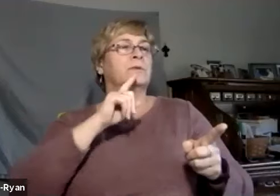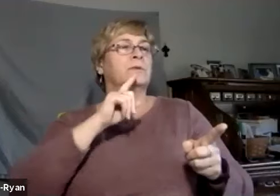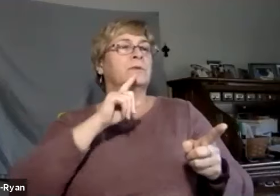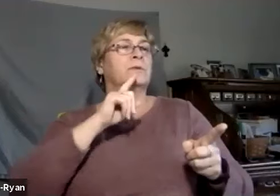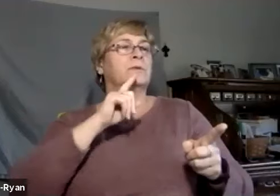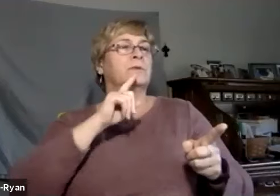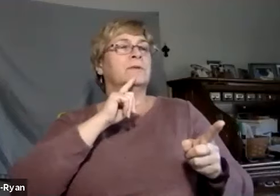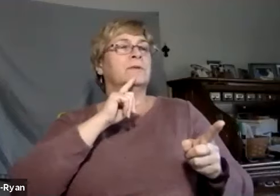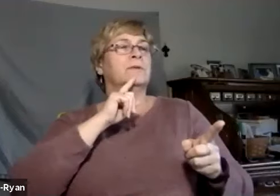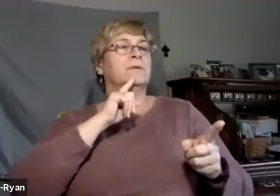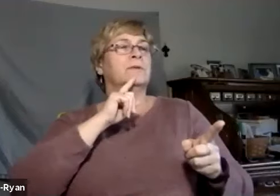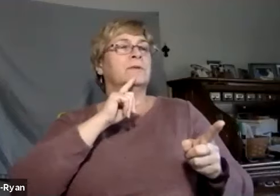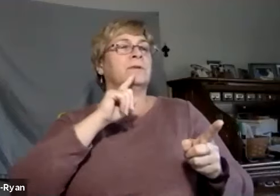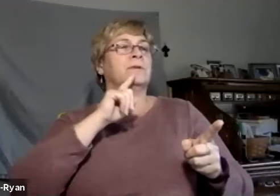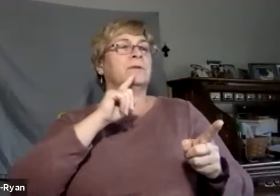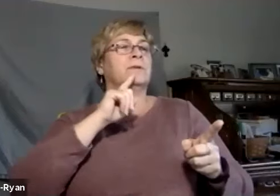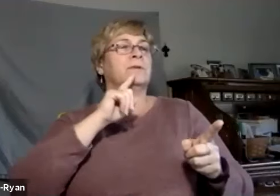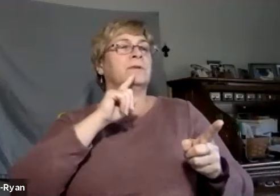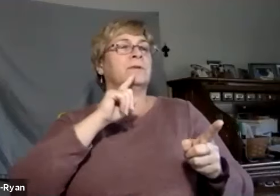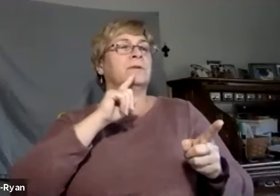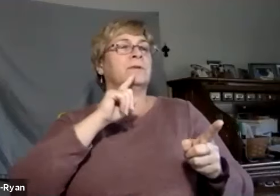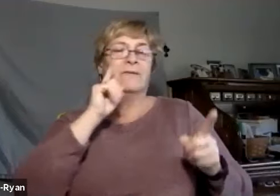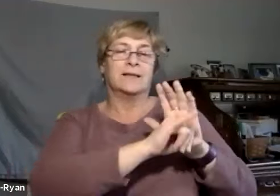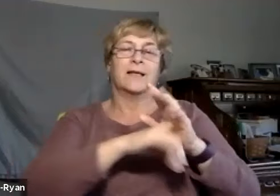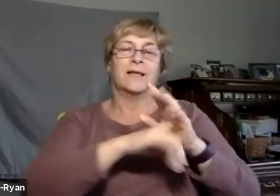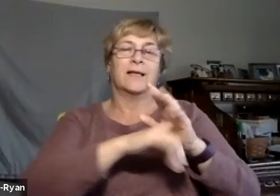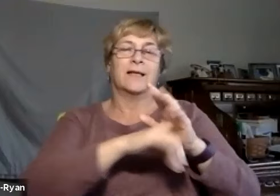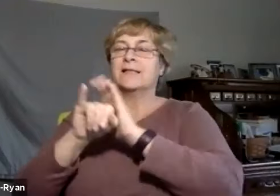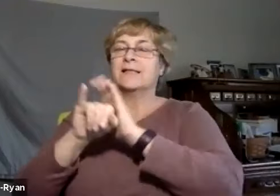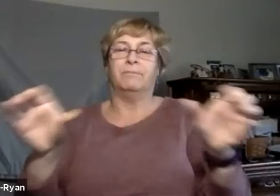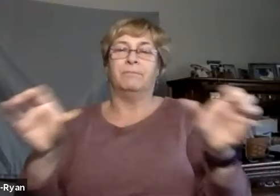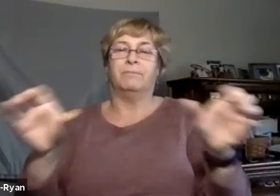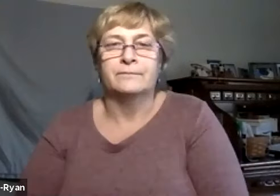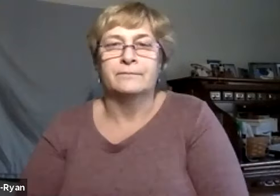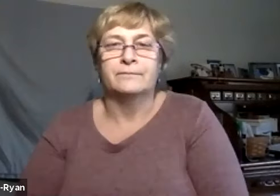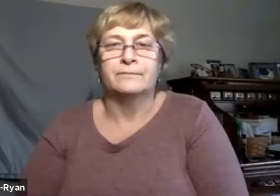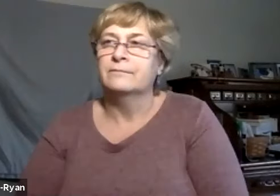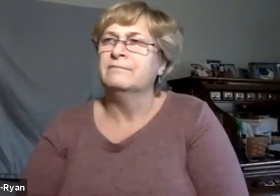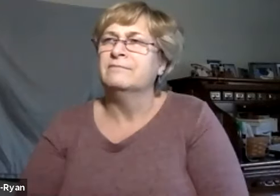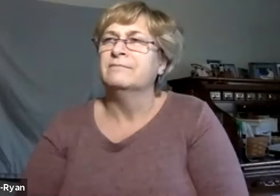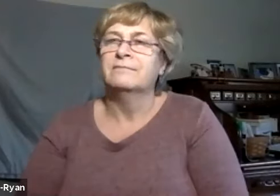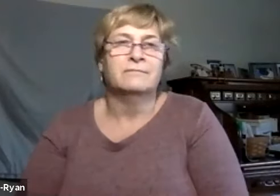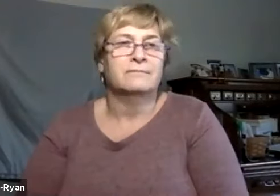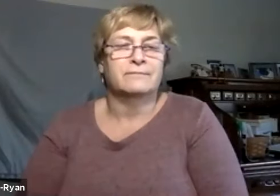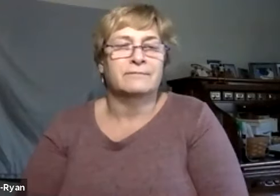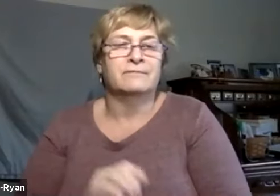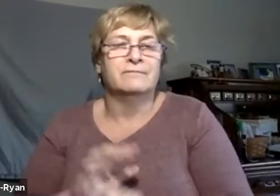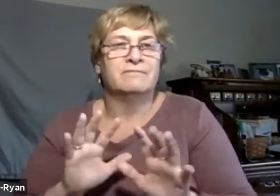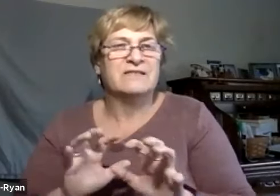Opposed to a person who would identify as solely deaf, would only be comfortable in the deaf world and not the hearing